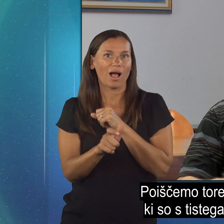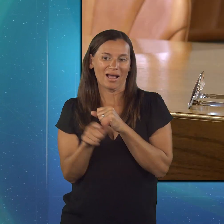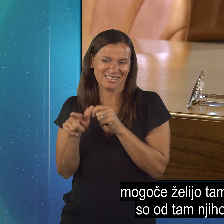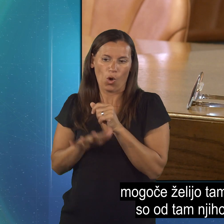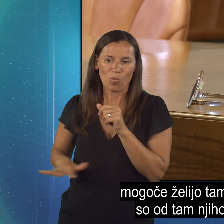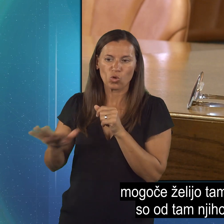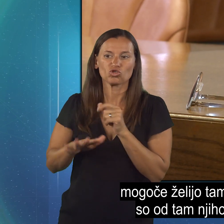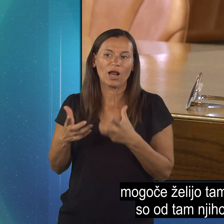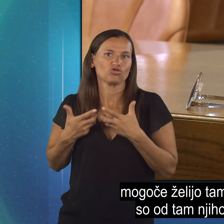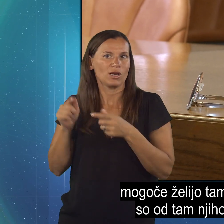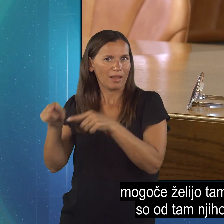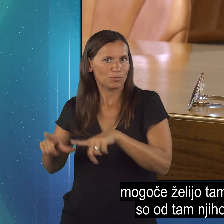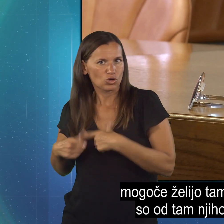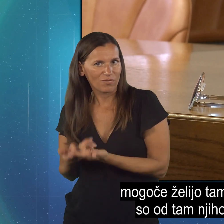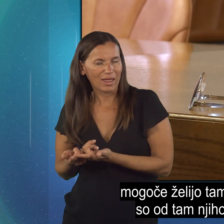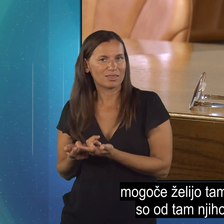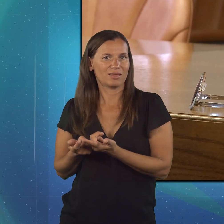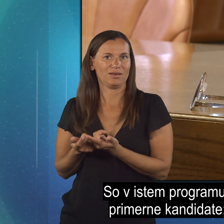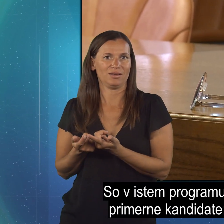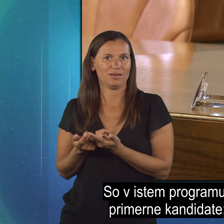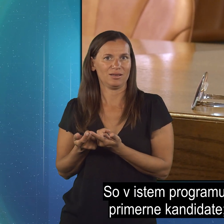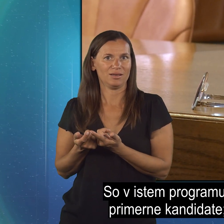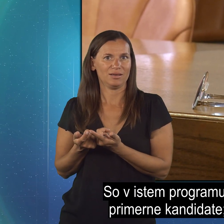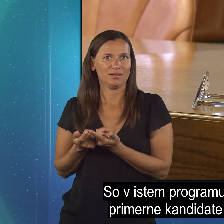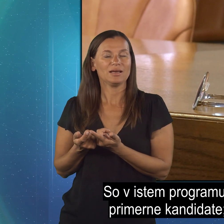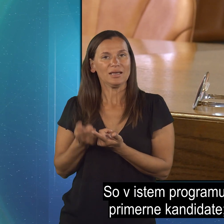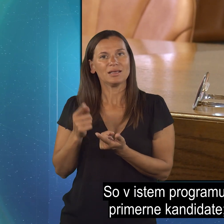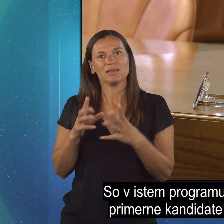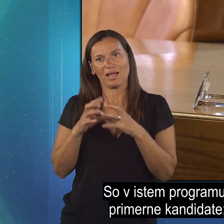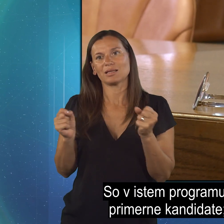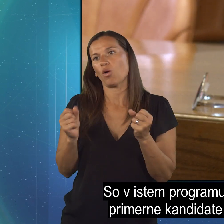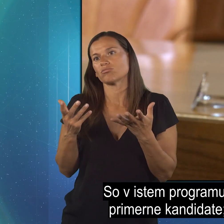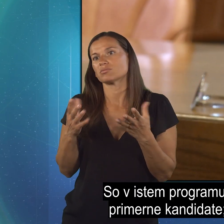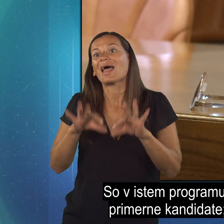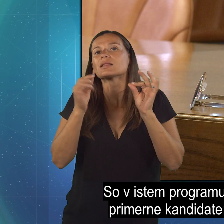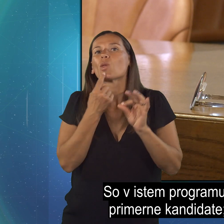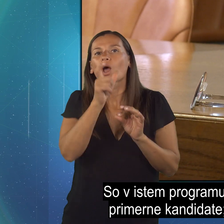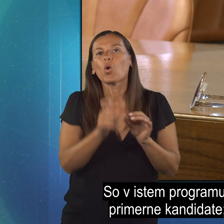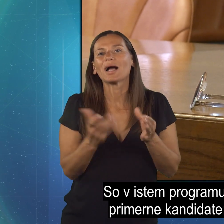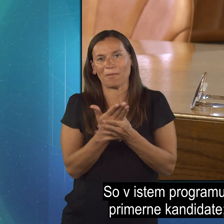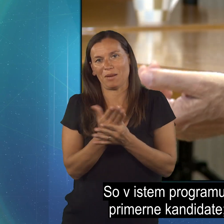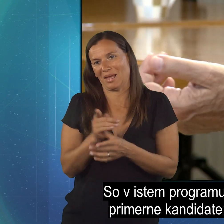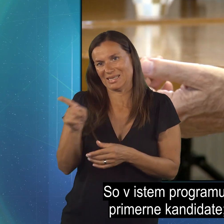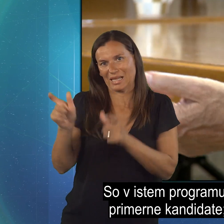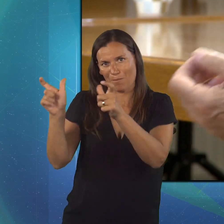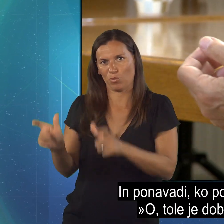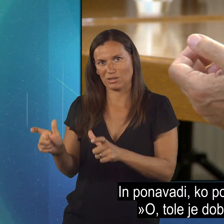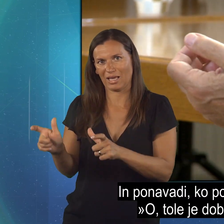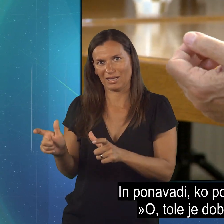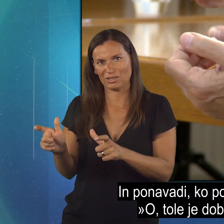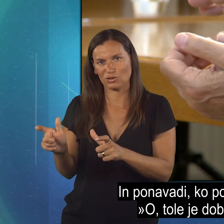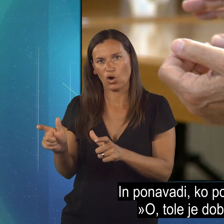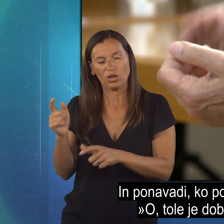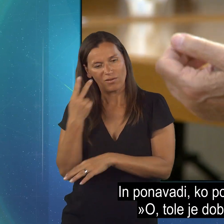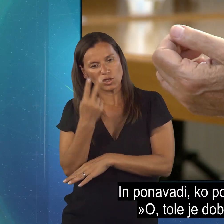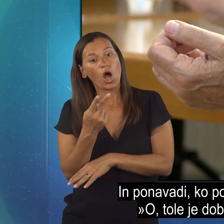to live there, maybe their families are from there. They are in the same program, and so we make a match with them. They go and they work there, and